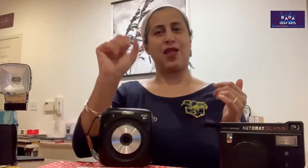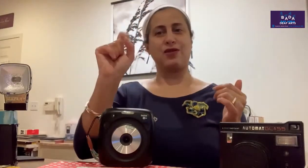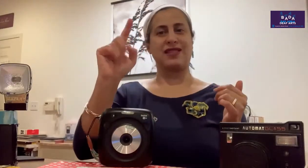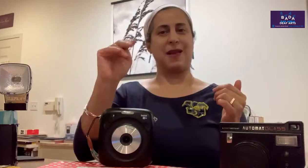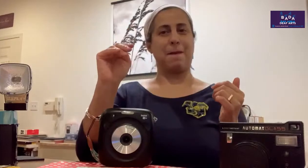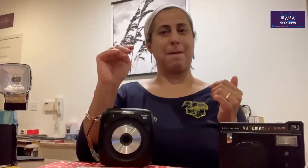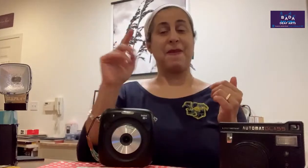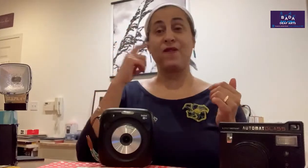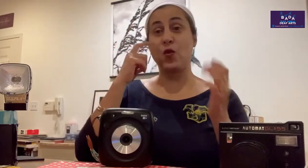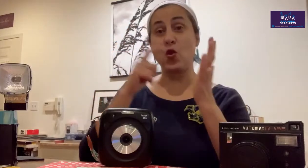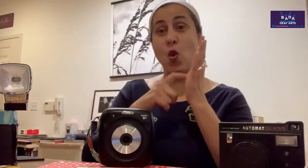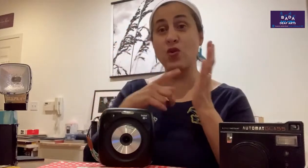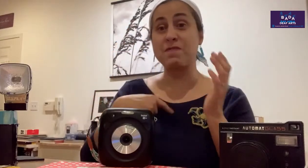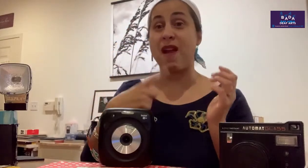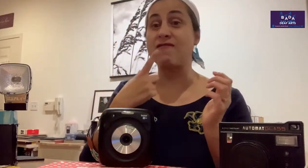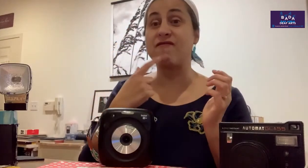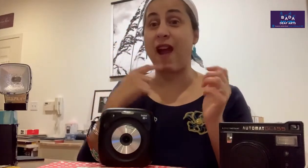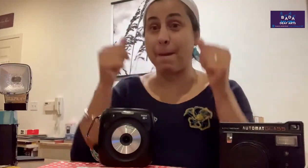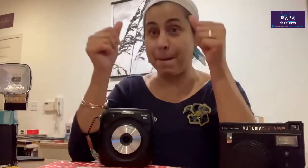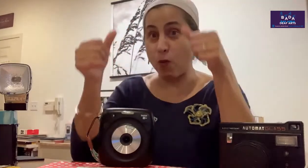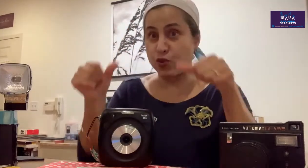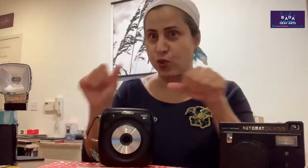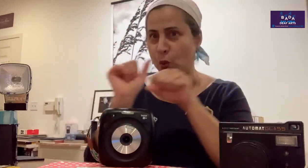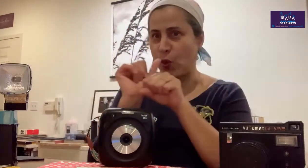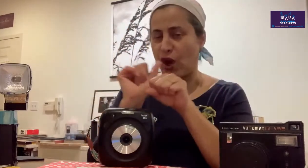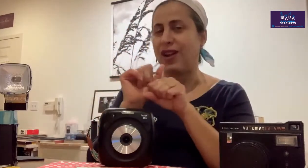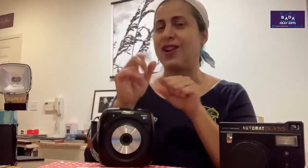One of my favorite parts to photograph